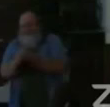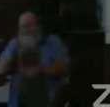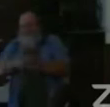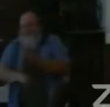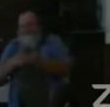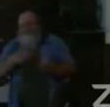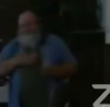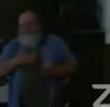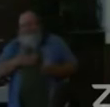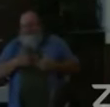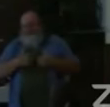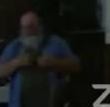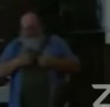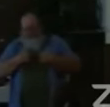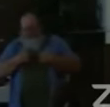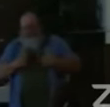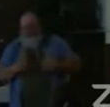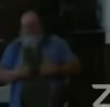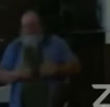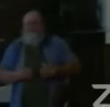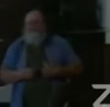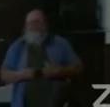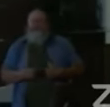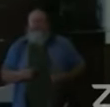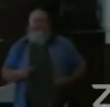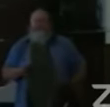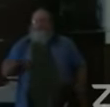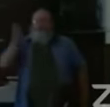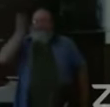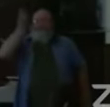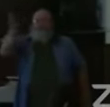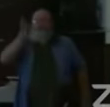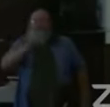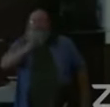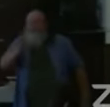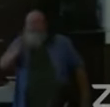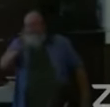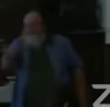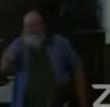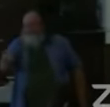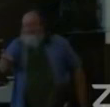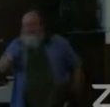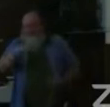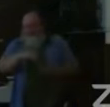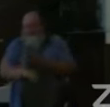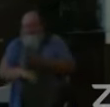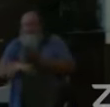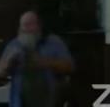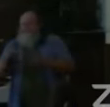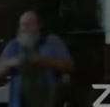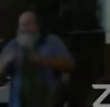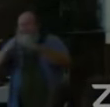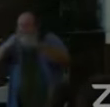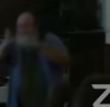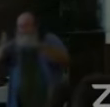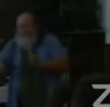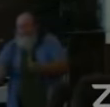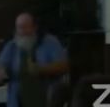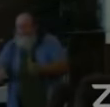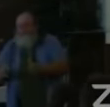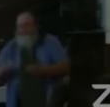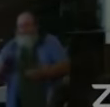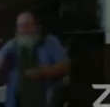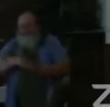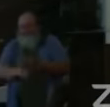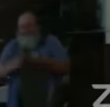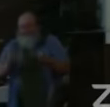miracle. God, you created us. You can be in many places at one time. Lord, you are in people's homes right now. If people are listening in the car, Lord, you can be in the